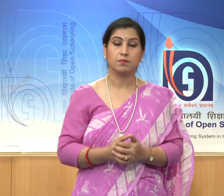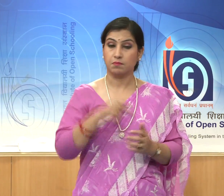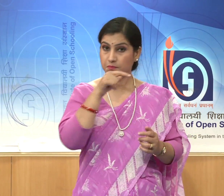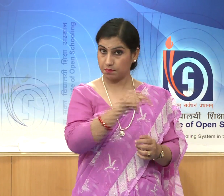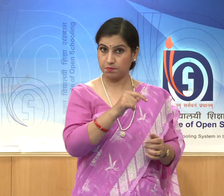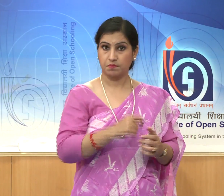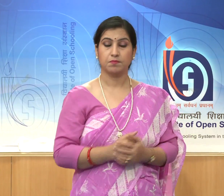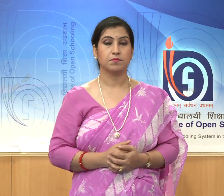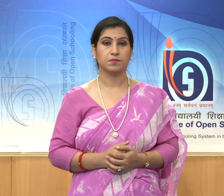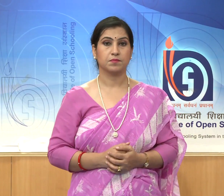were